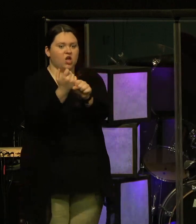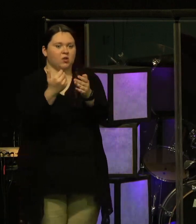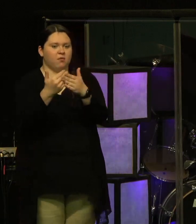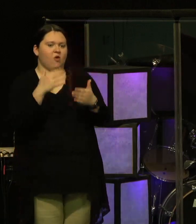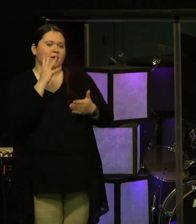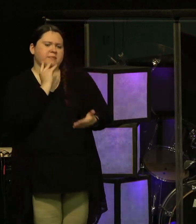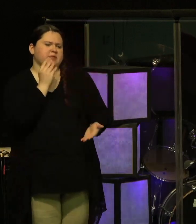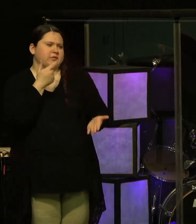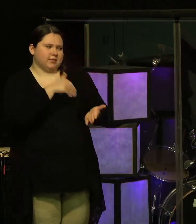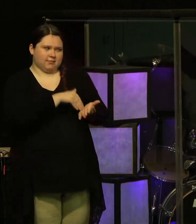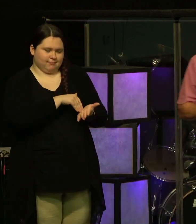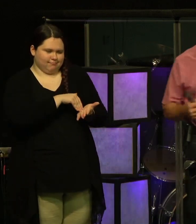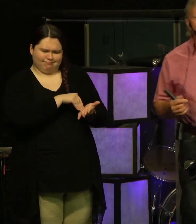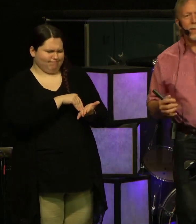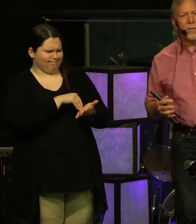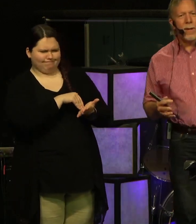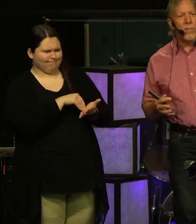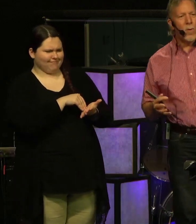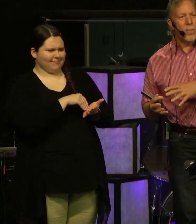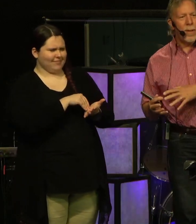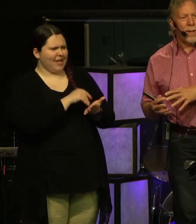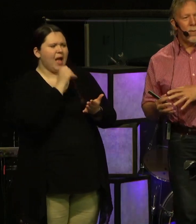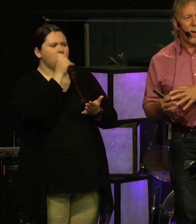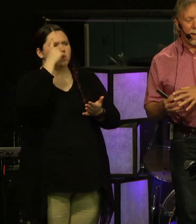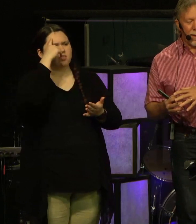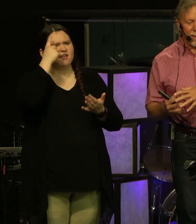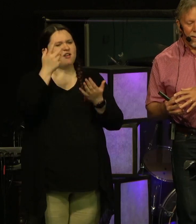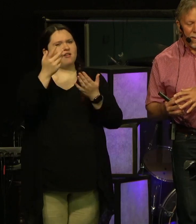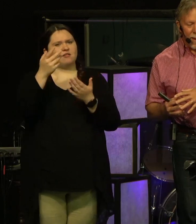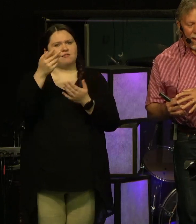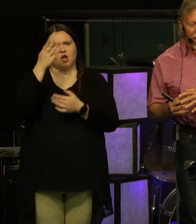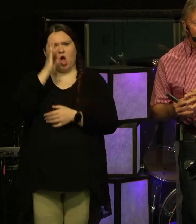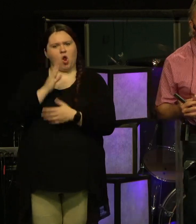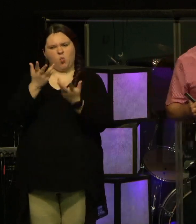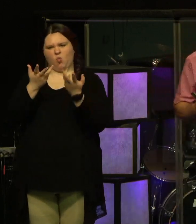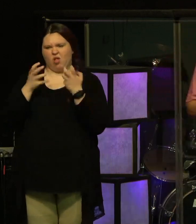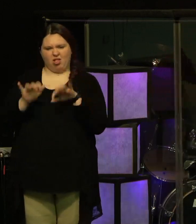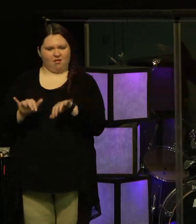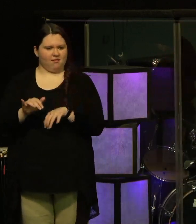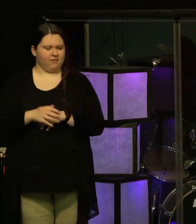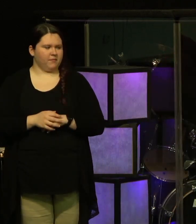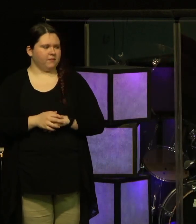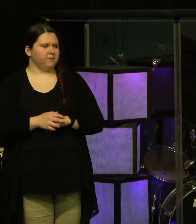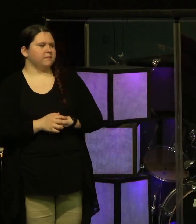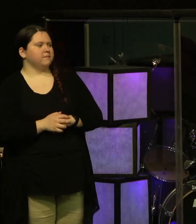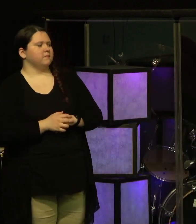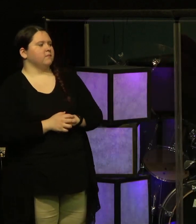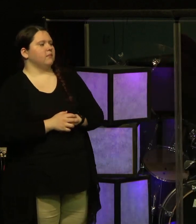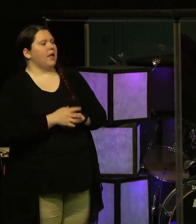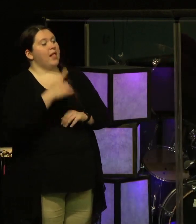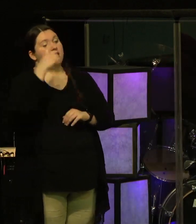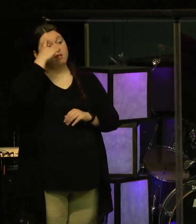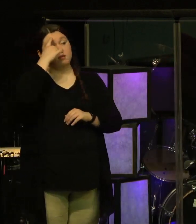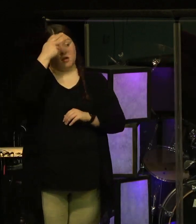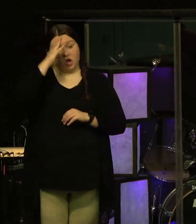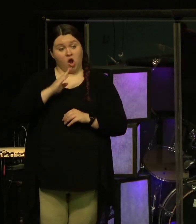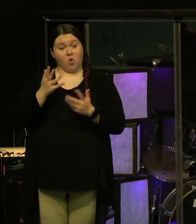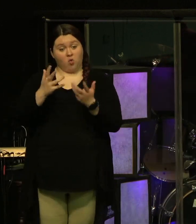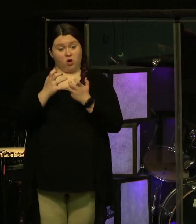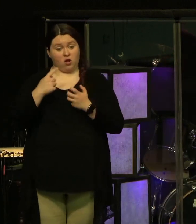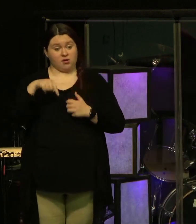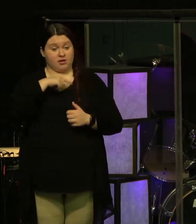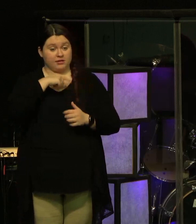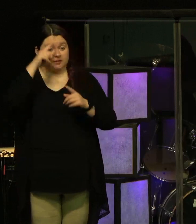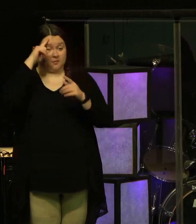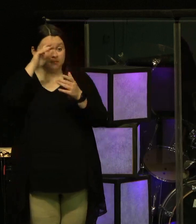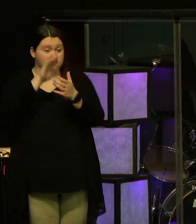that. I don't think God intended for it to be that way. Our believing, I think God intended for our believing